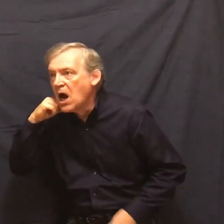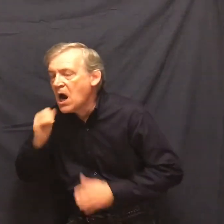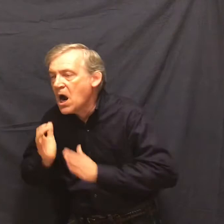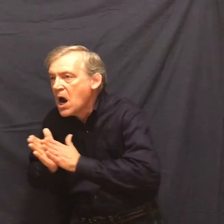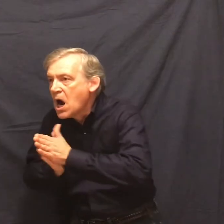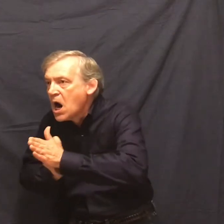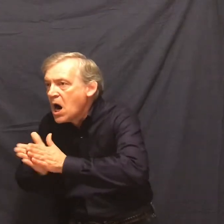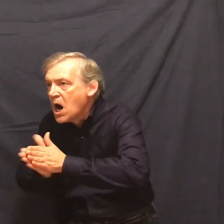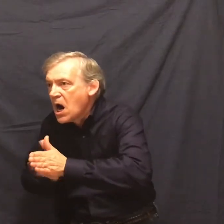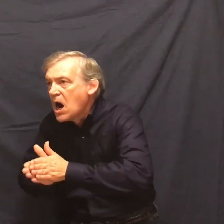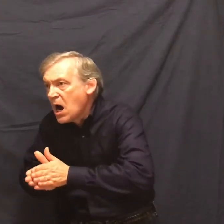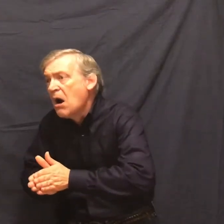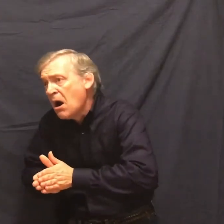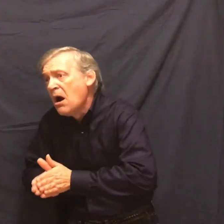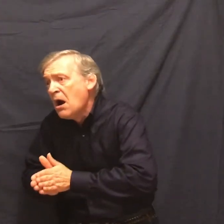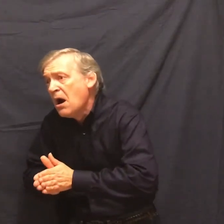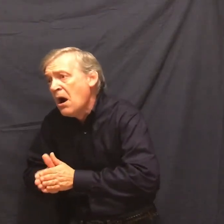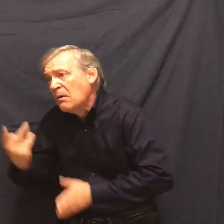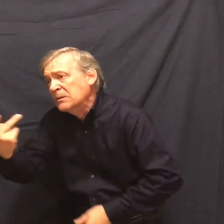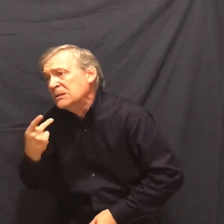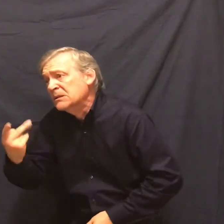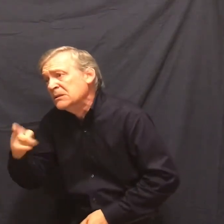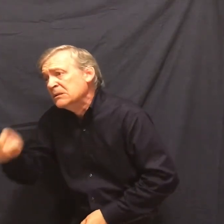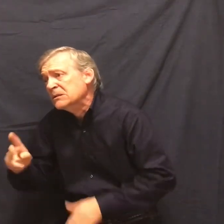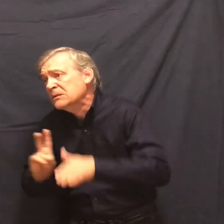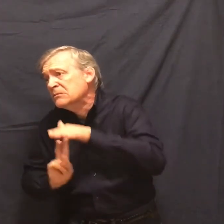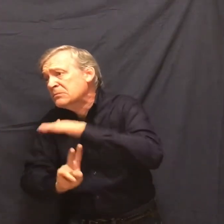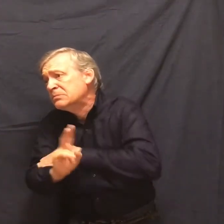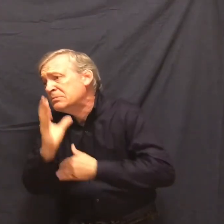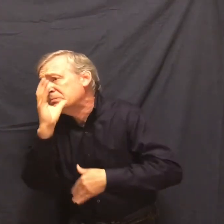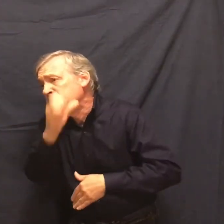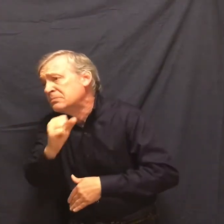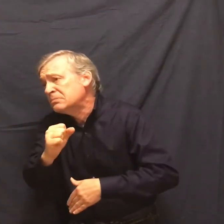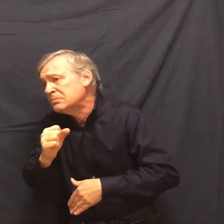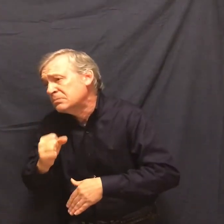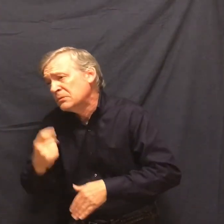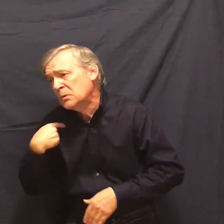Let's go, George. Let's get out of here. It's mean here.